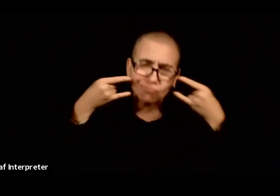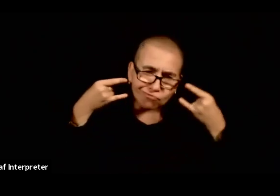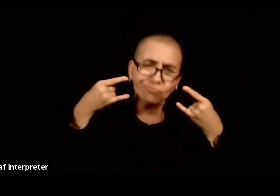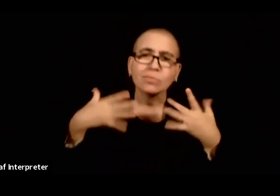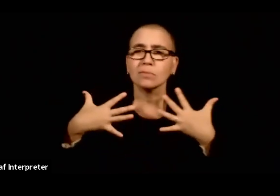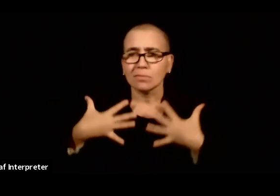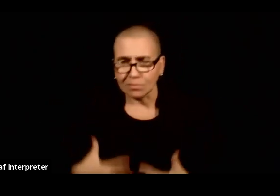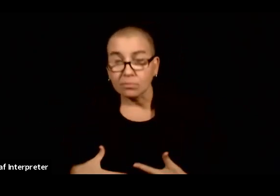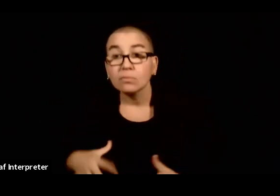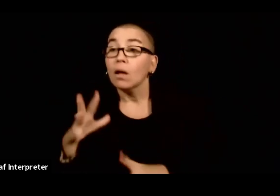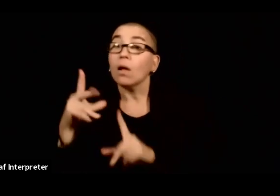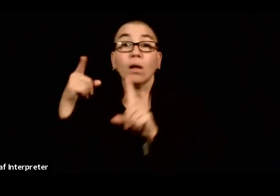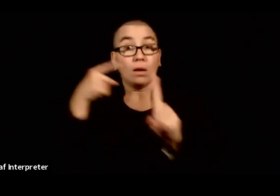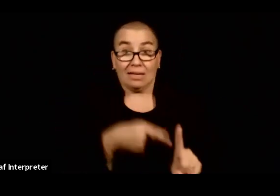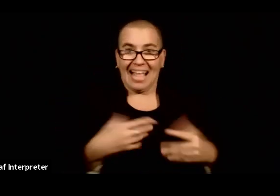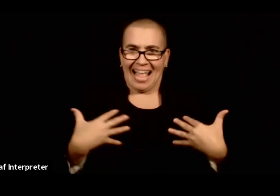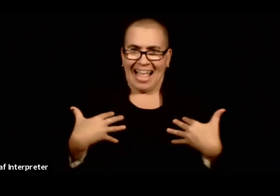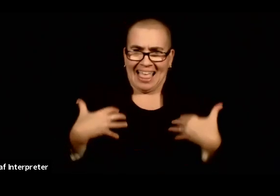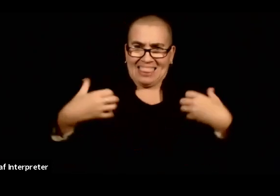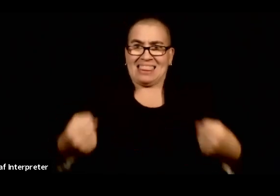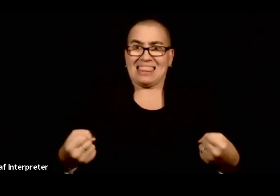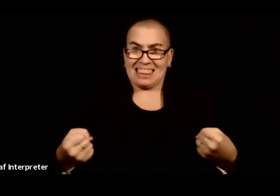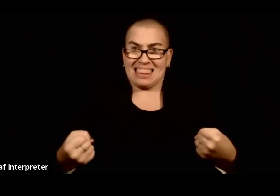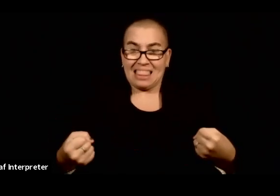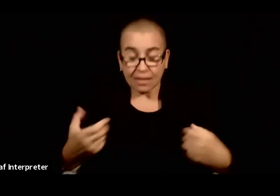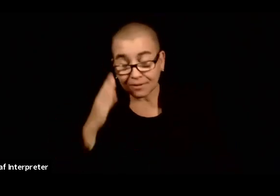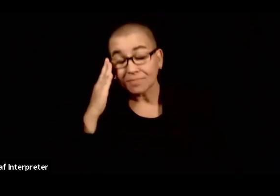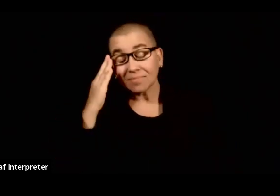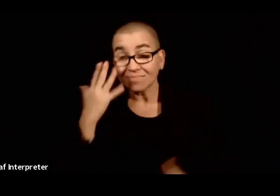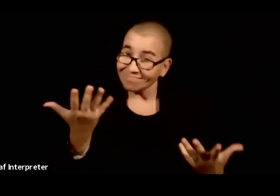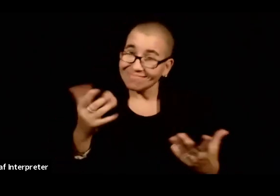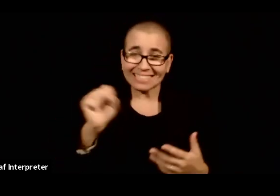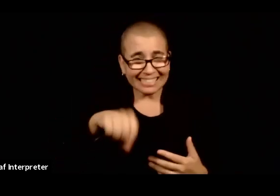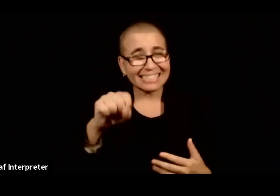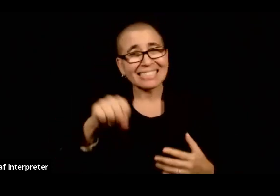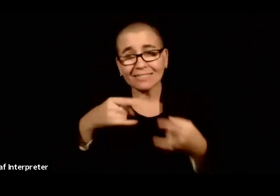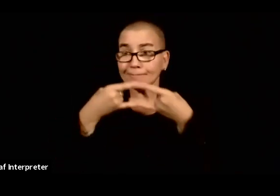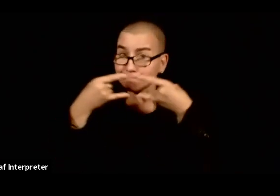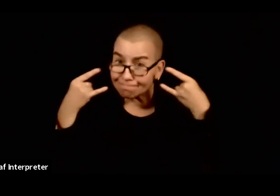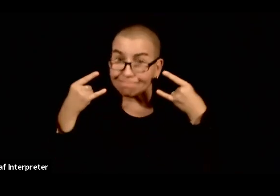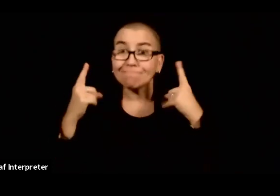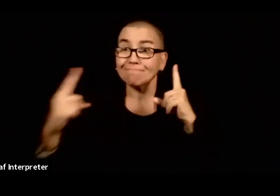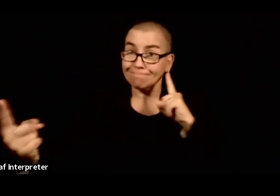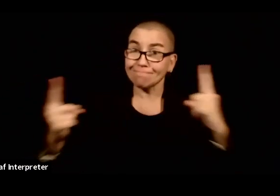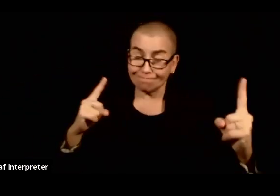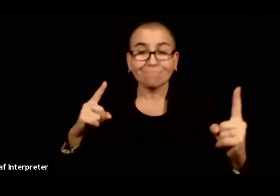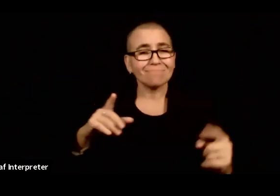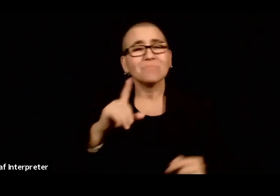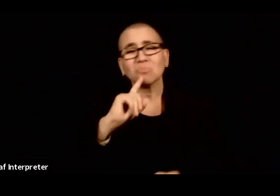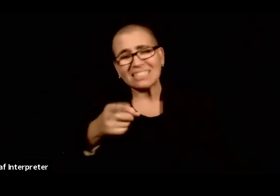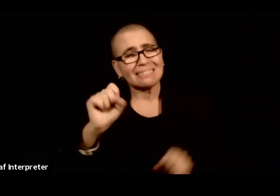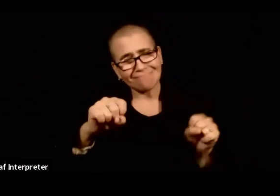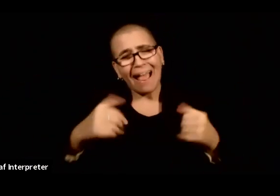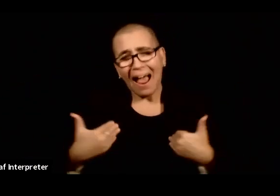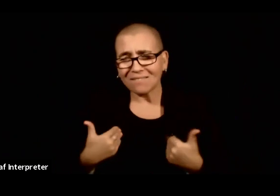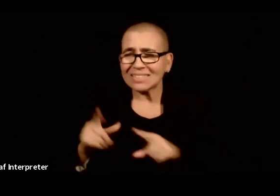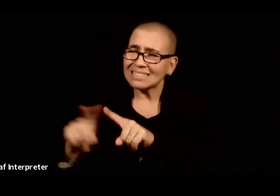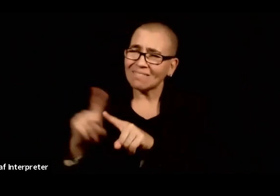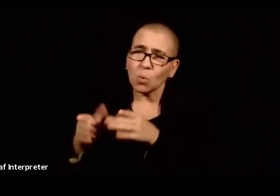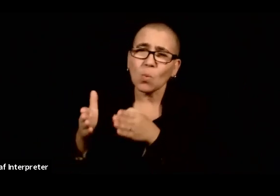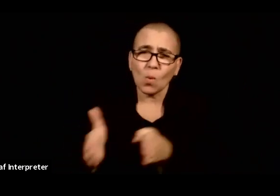socially distance, all of those things. But there are many other things that we can do to make sure that we are